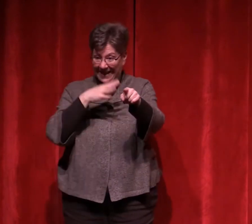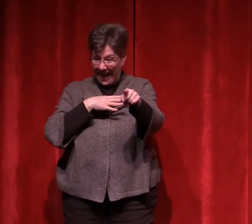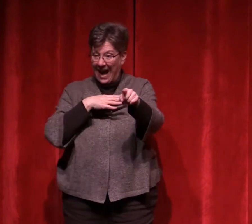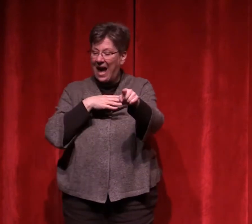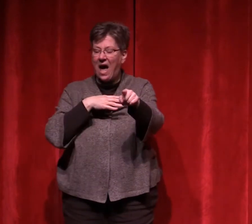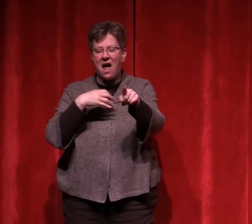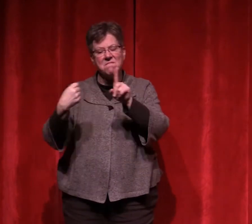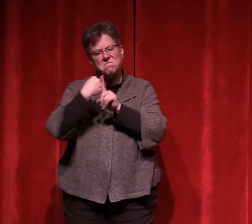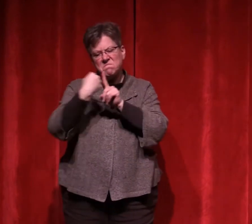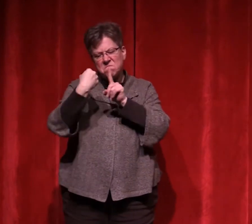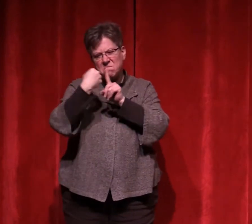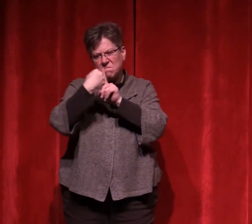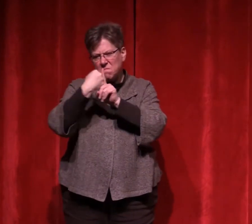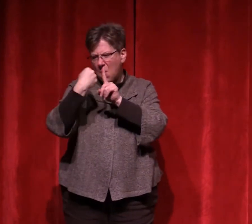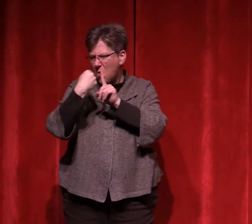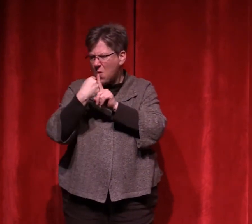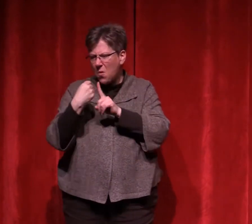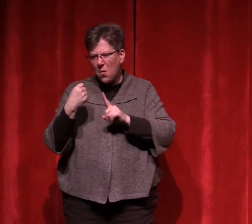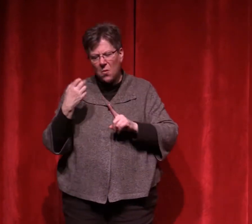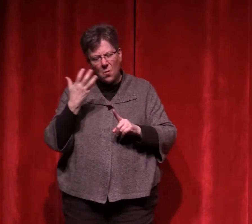up.